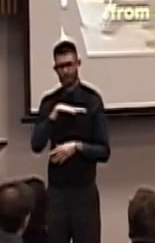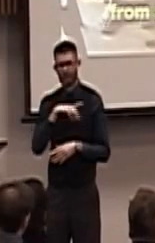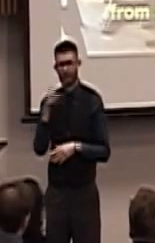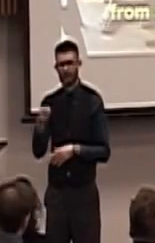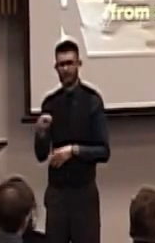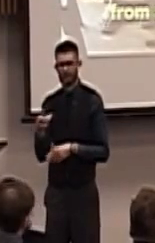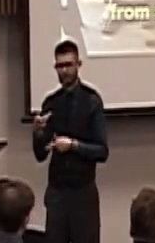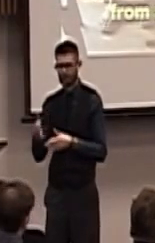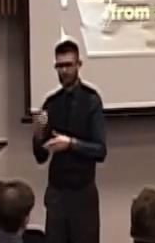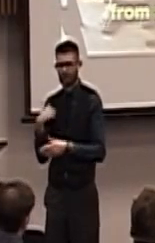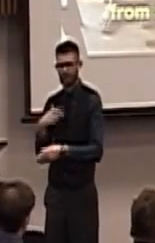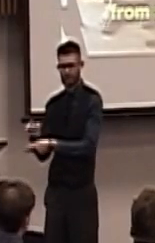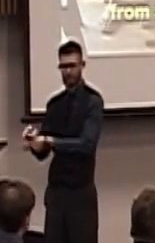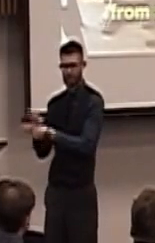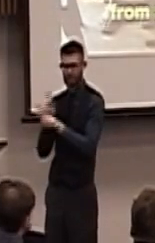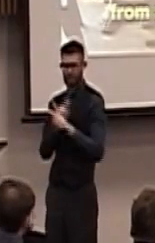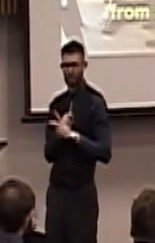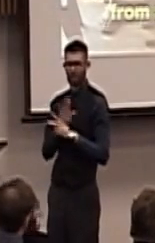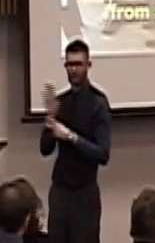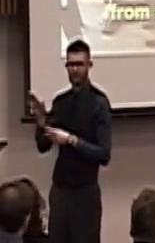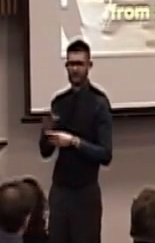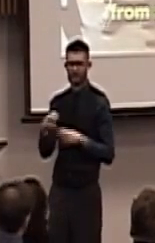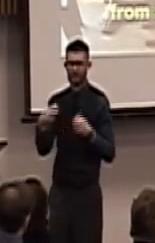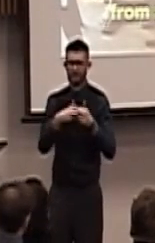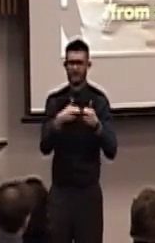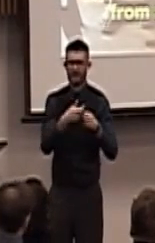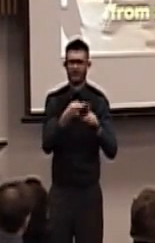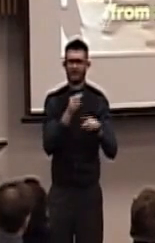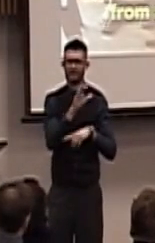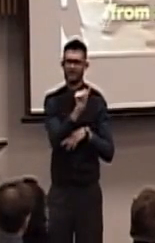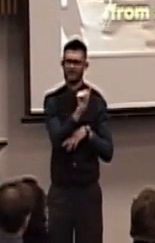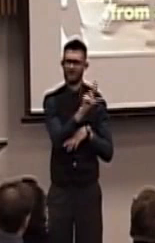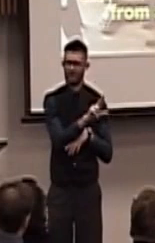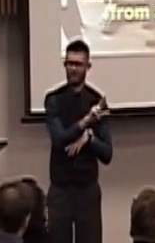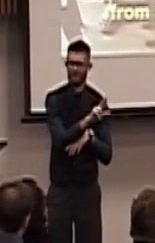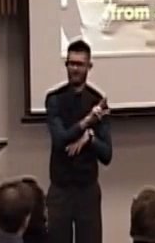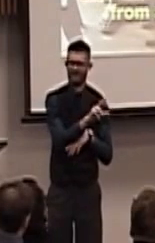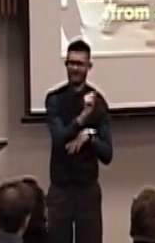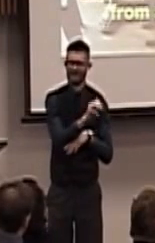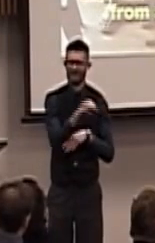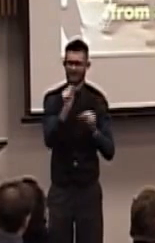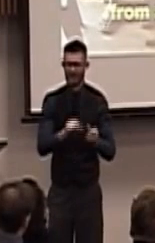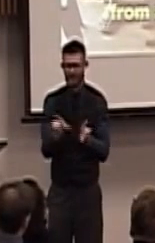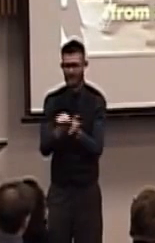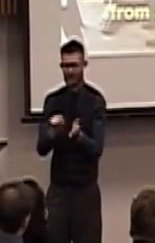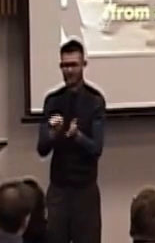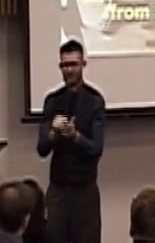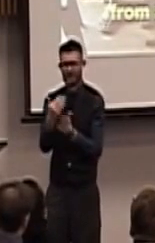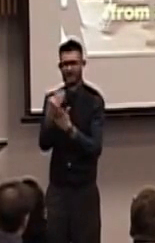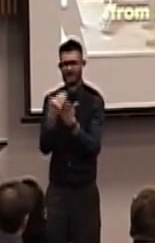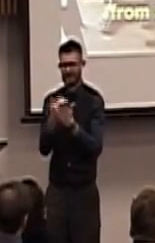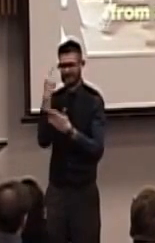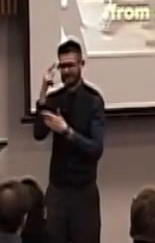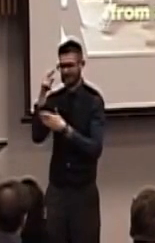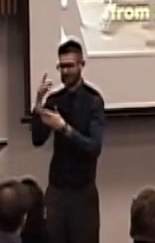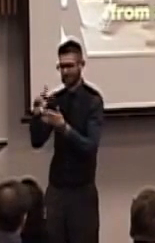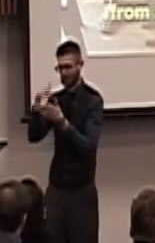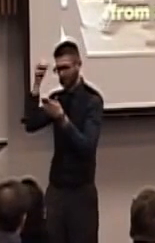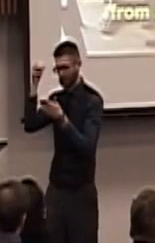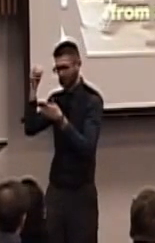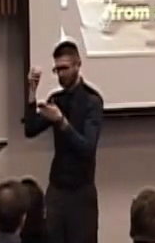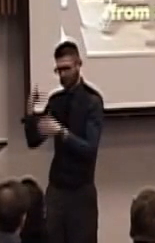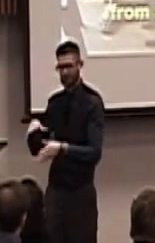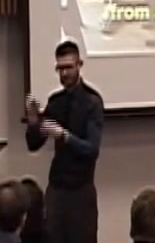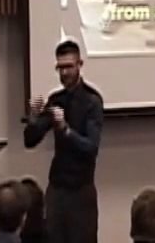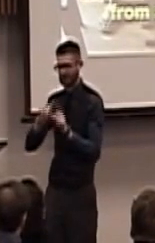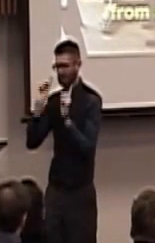car so we could print lessons for the students to be able to go and teach what they had learned.